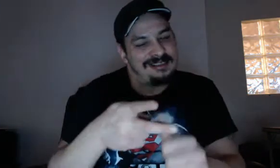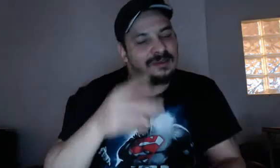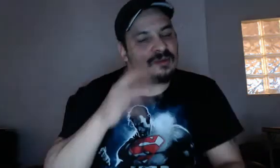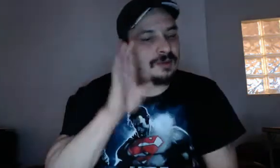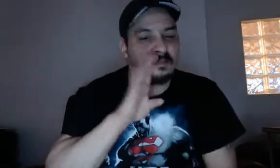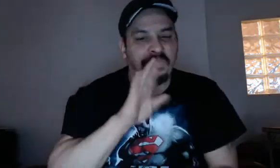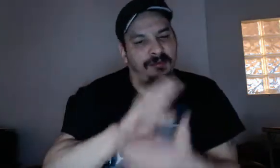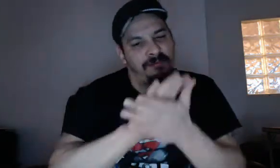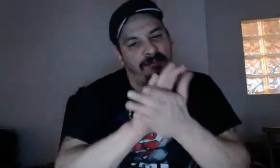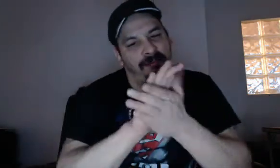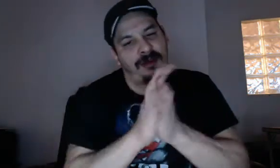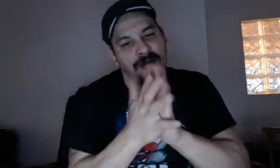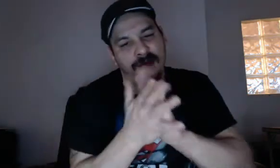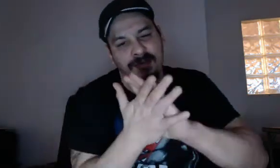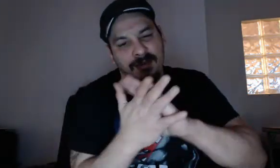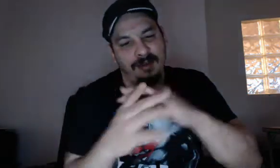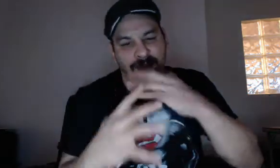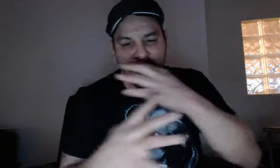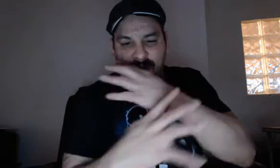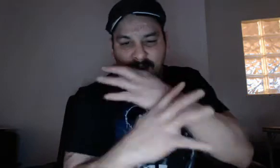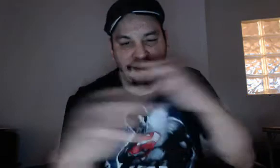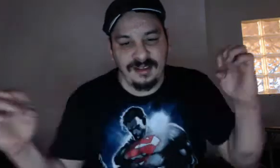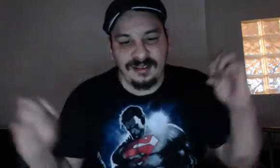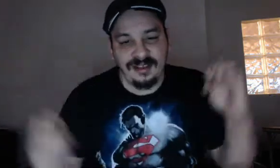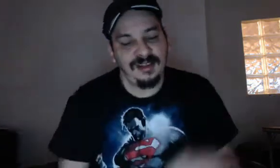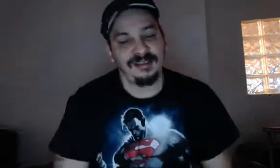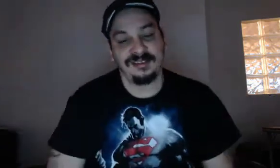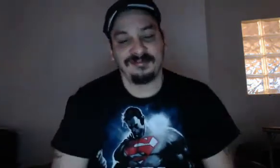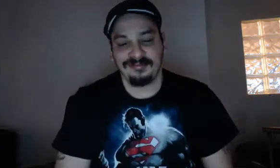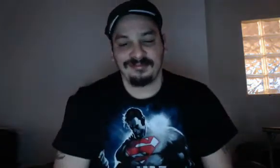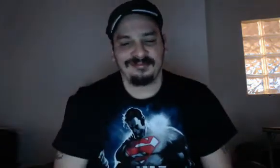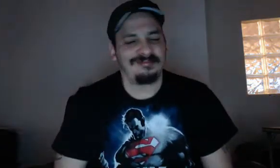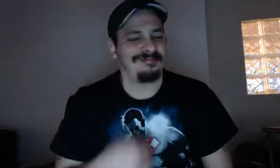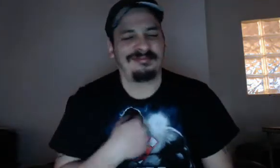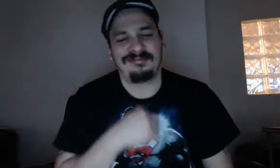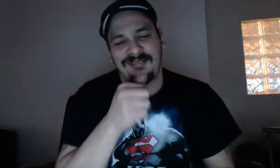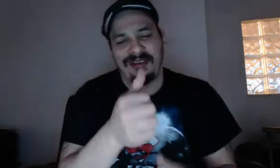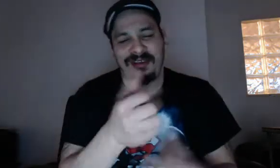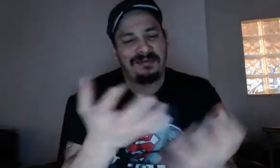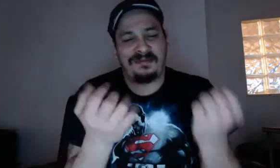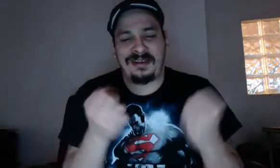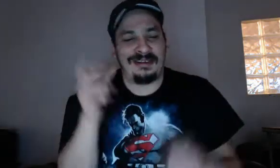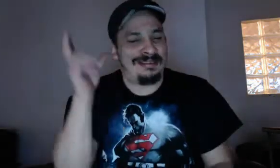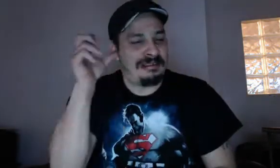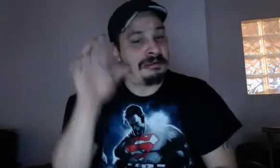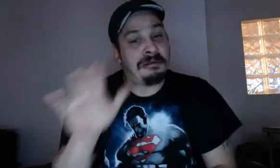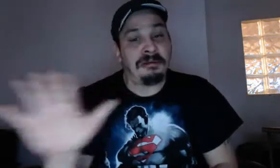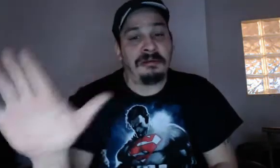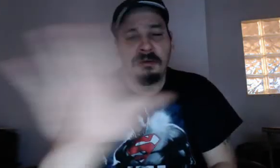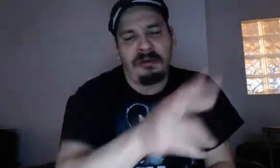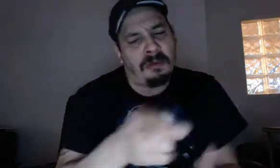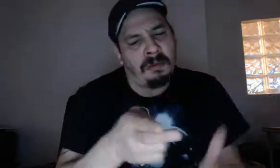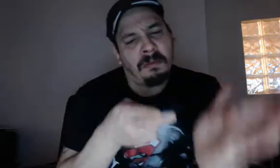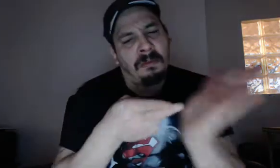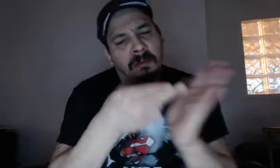The oxygen of community redevelopment is financing. And all this rebuilding effort that happened could not have happened without organizations